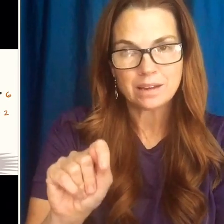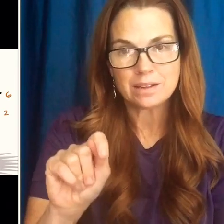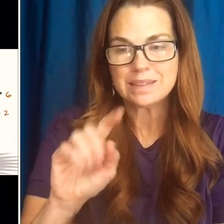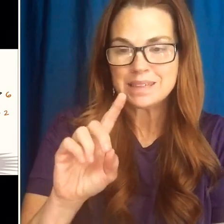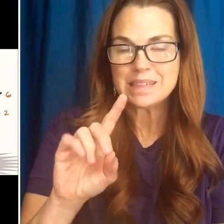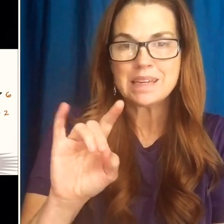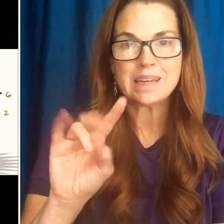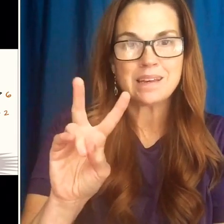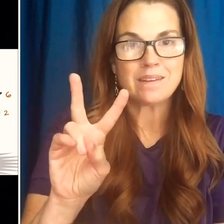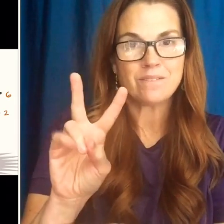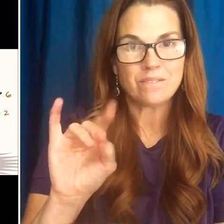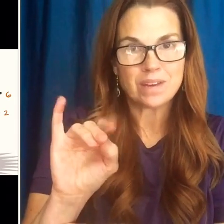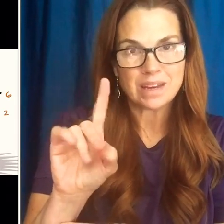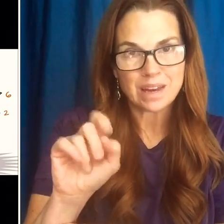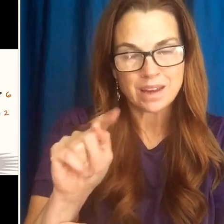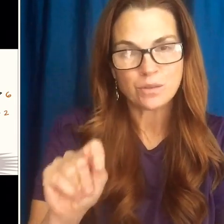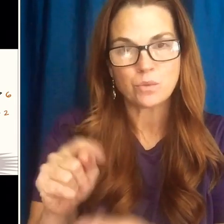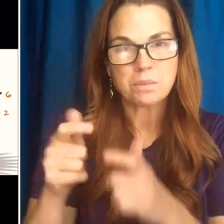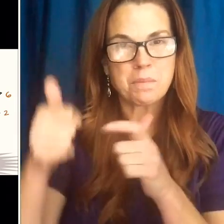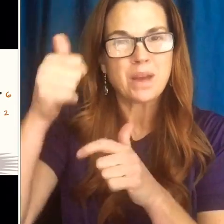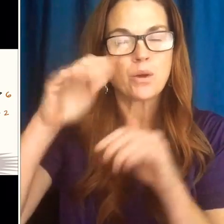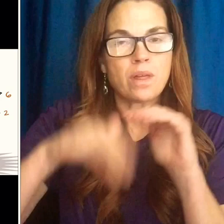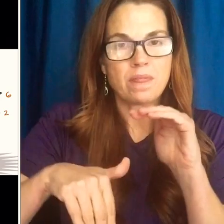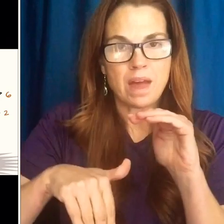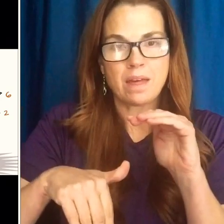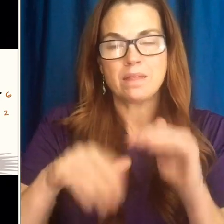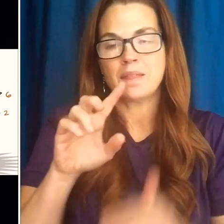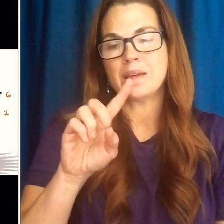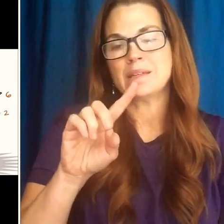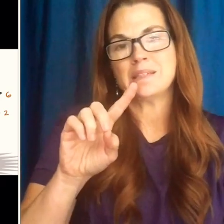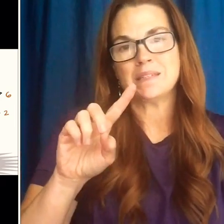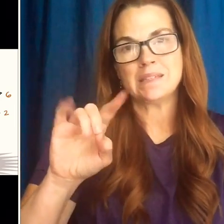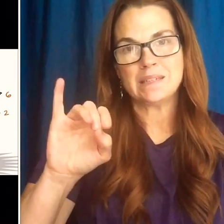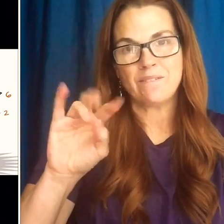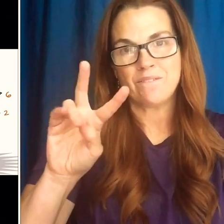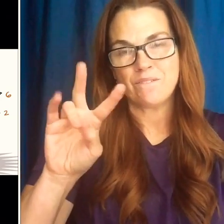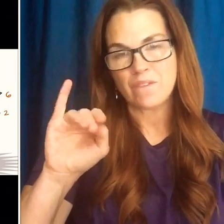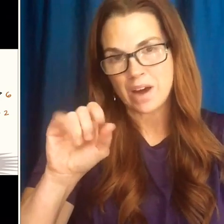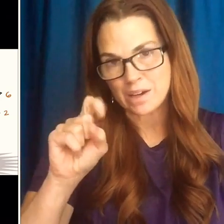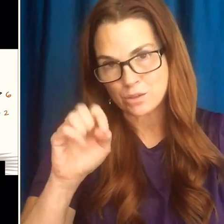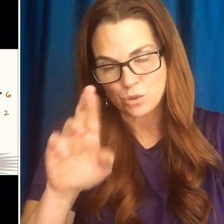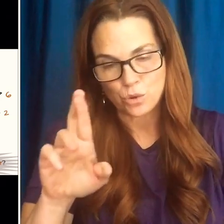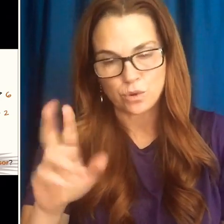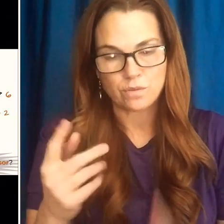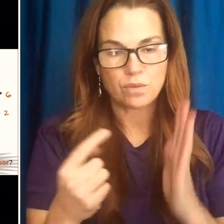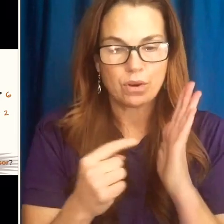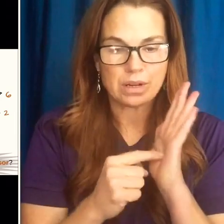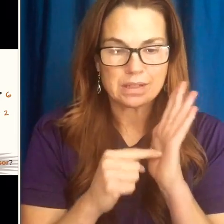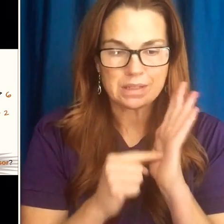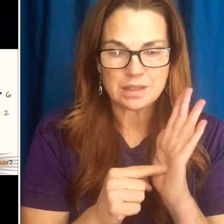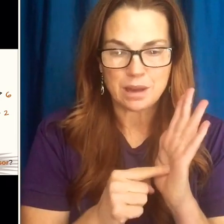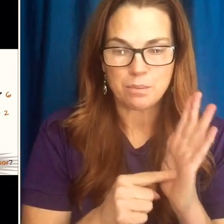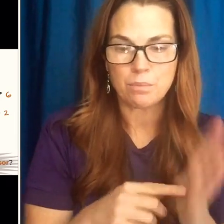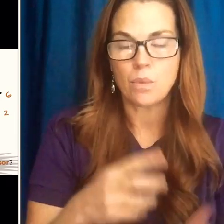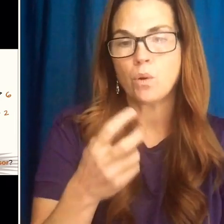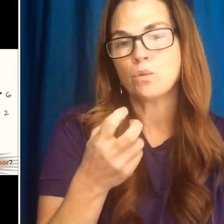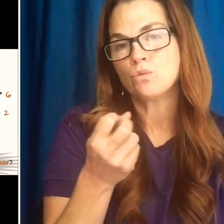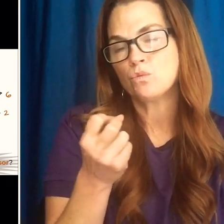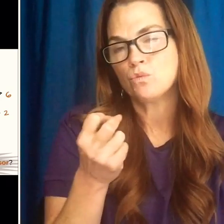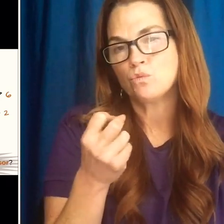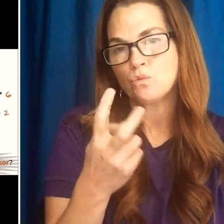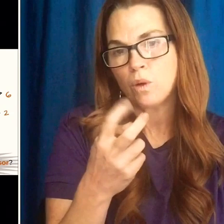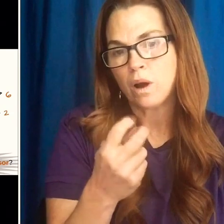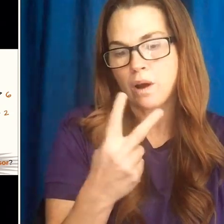greater than 6, the divisor. 3 was the dividend, and that's greater than 2, the divisor. So what happens if